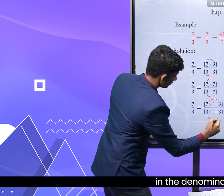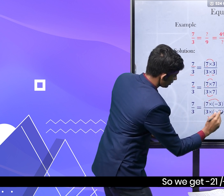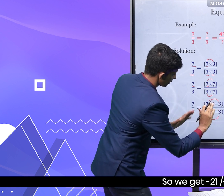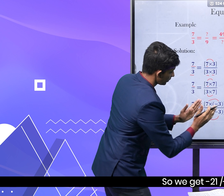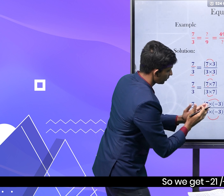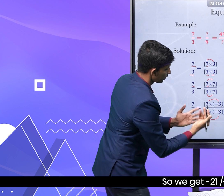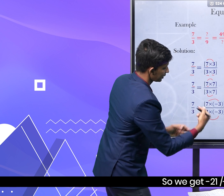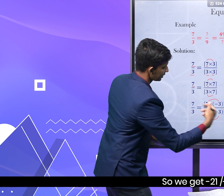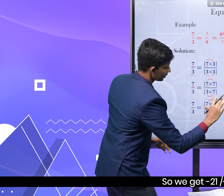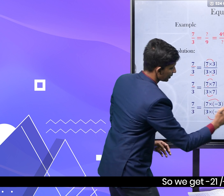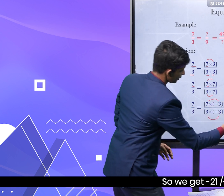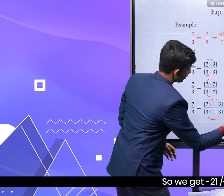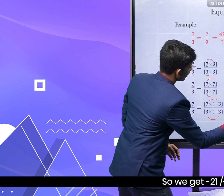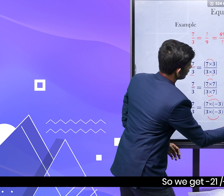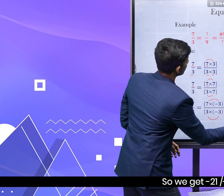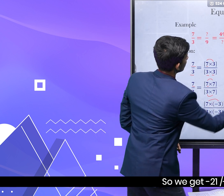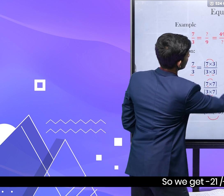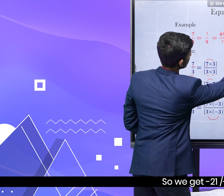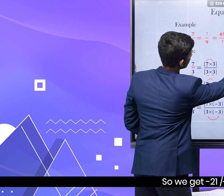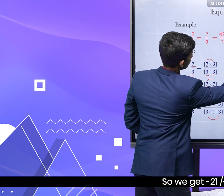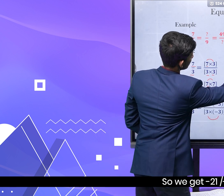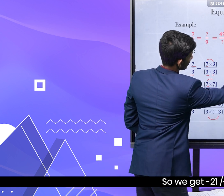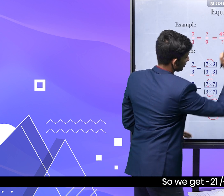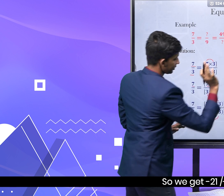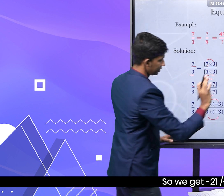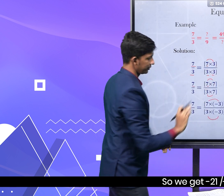So we get minus 21 by minus 9.